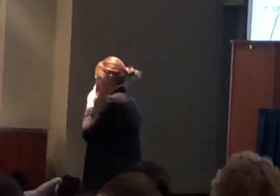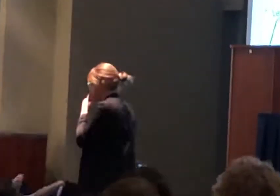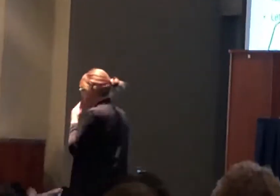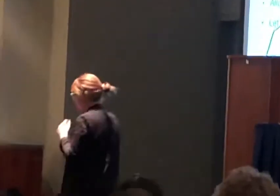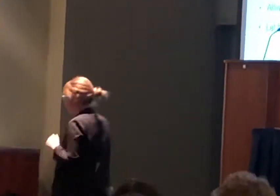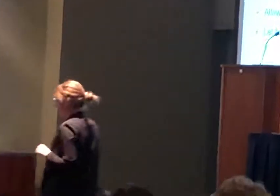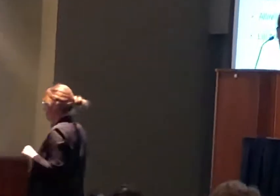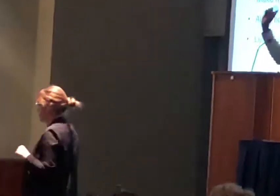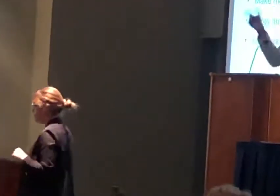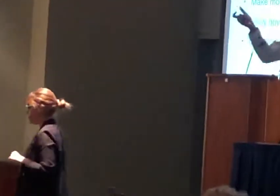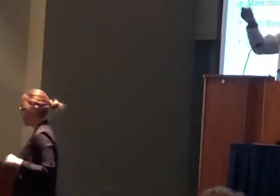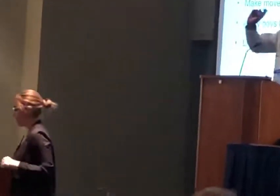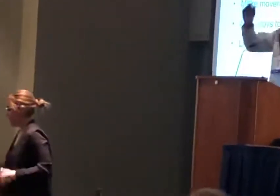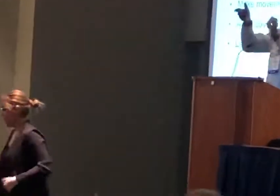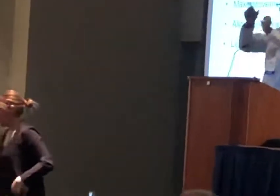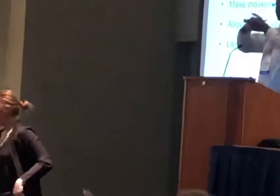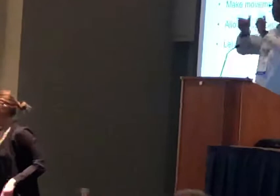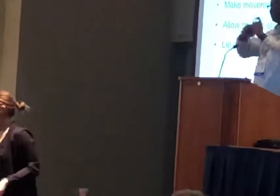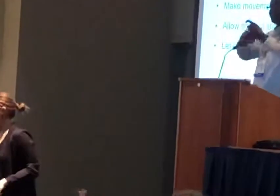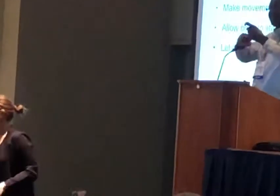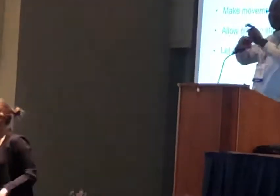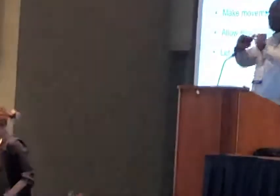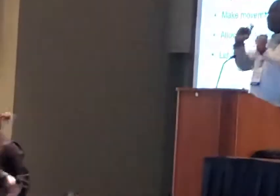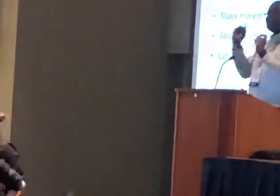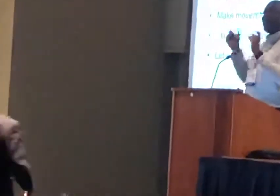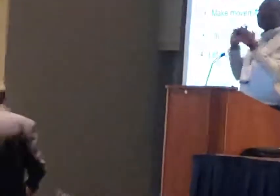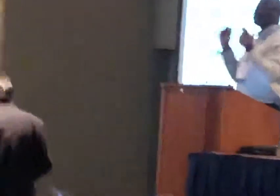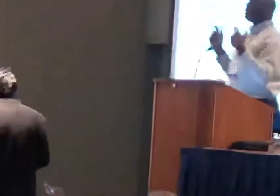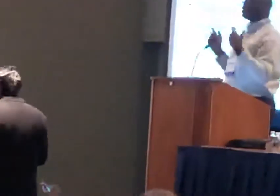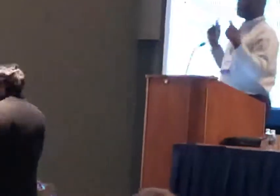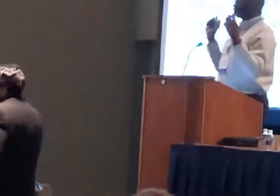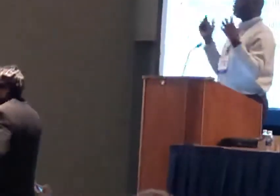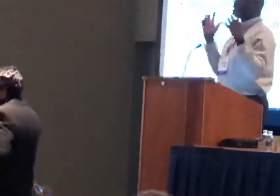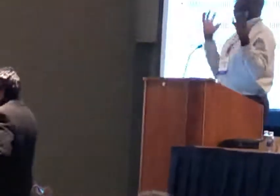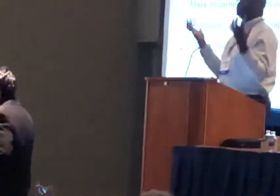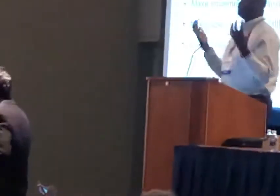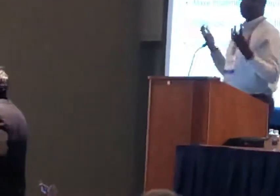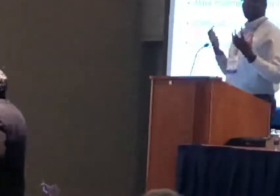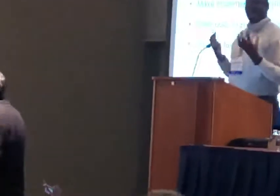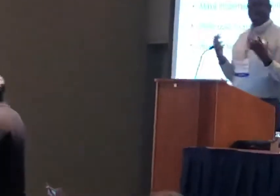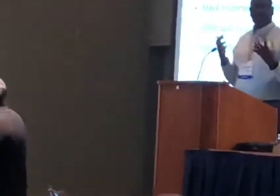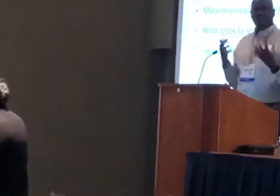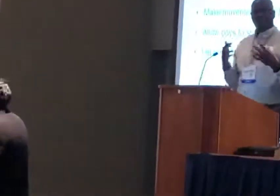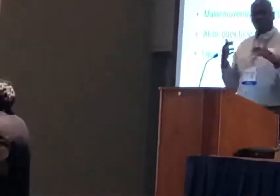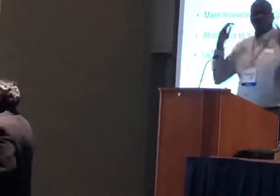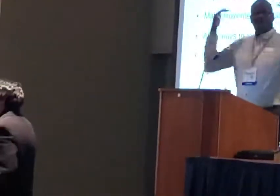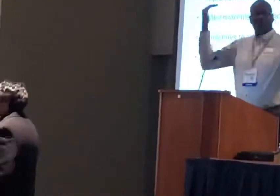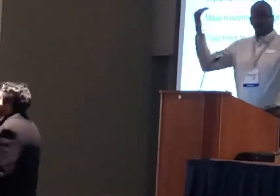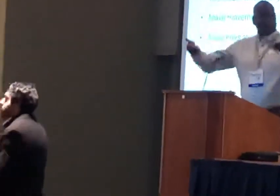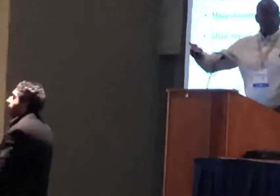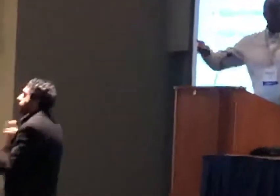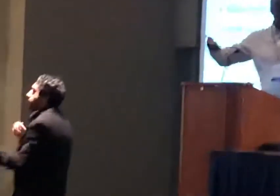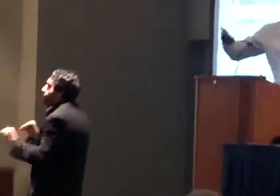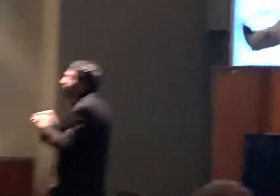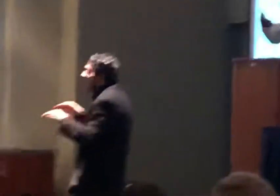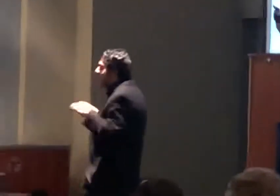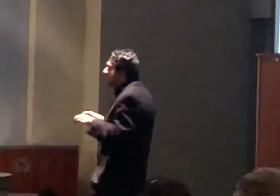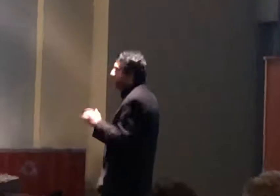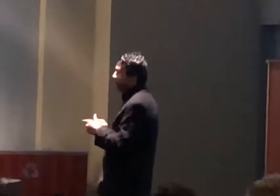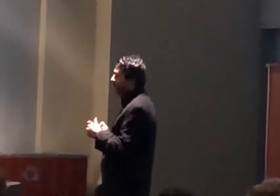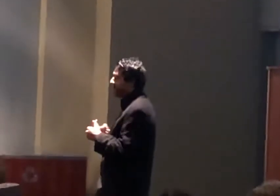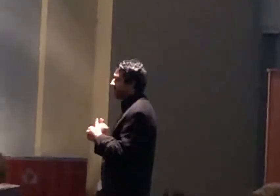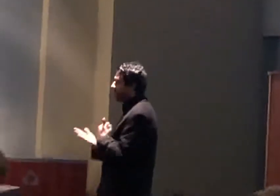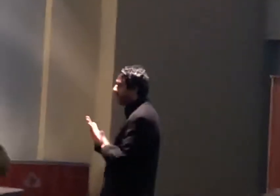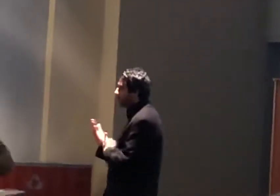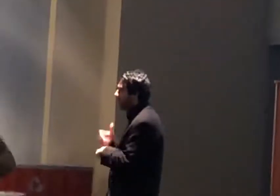your day outside, but you can change your schedule a little bit, then I would suggest doing some movement activities first in